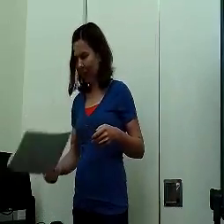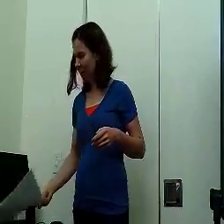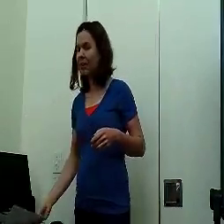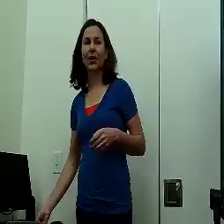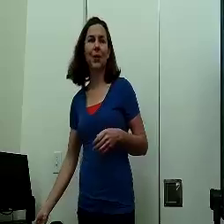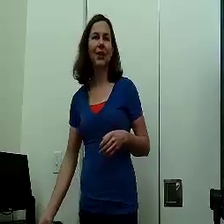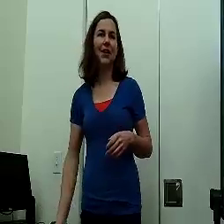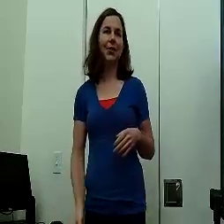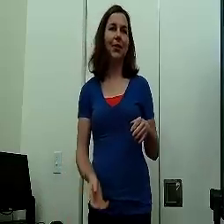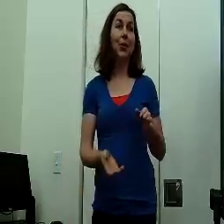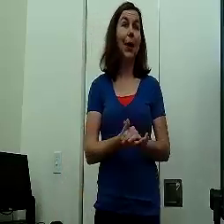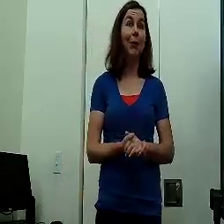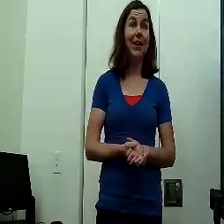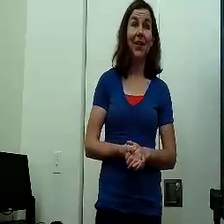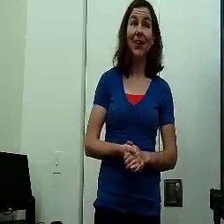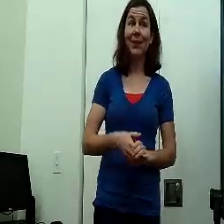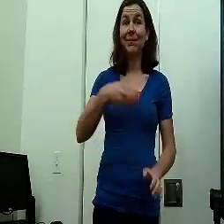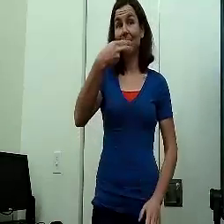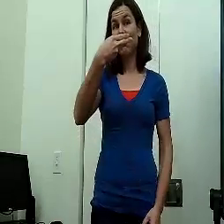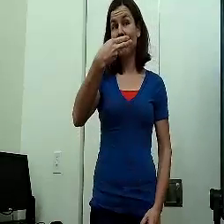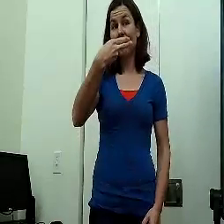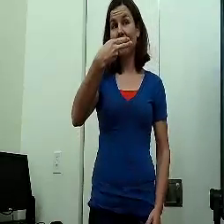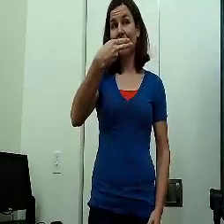Okay, good one to know. You probably know this one.